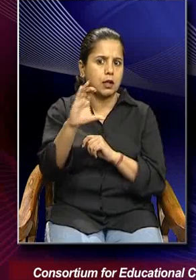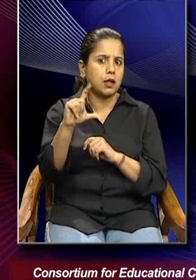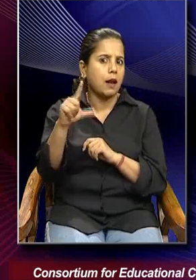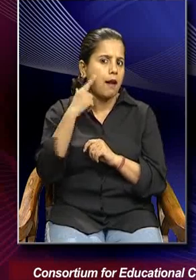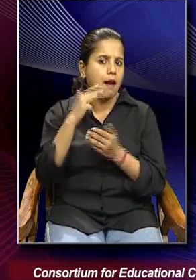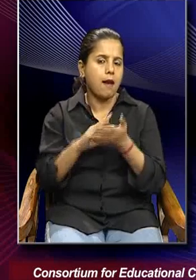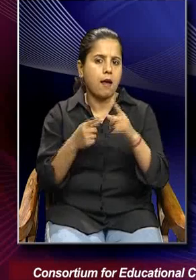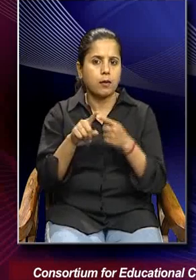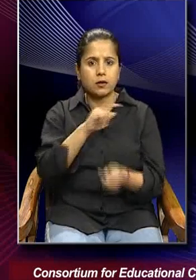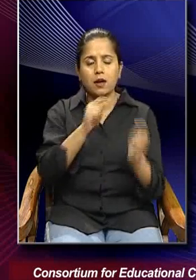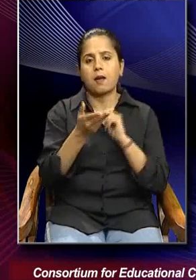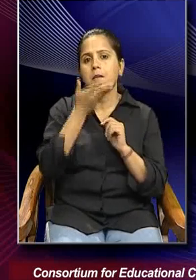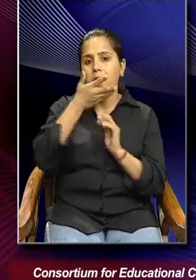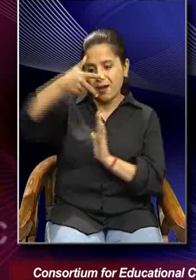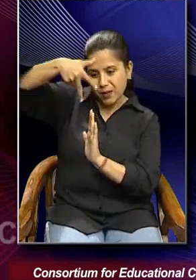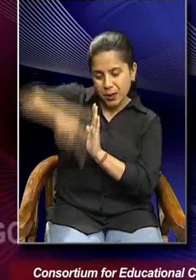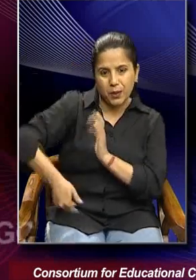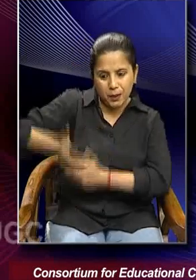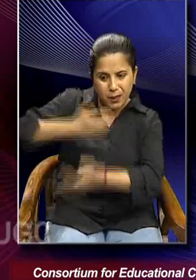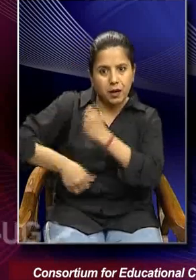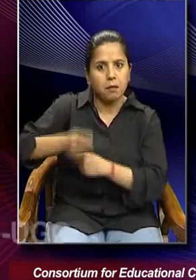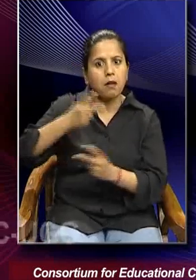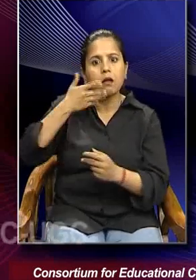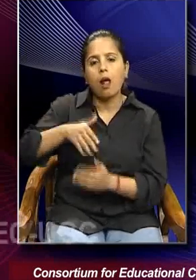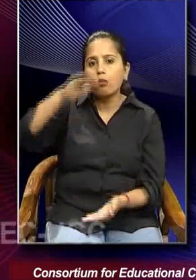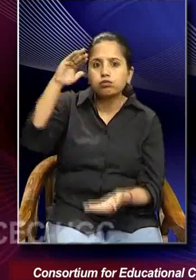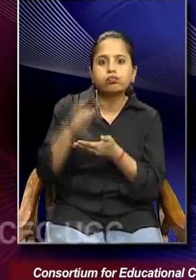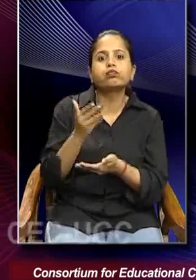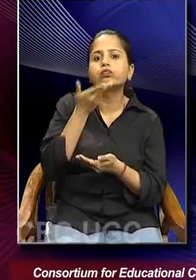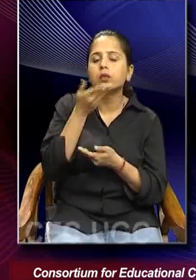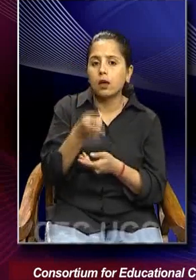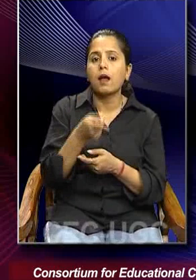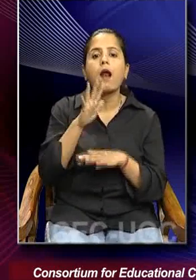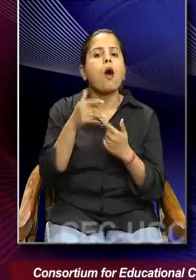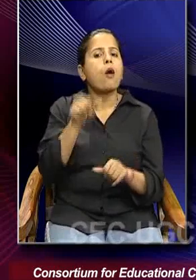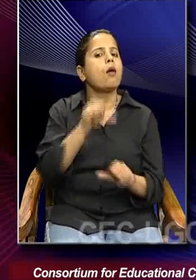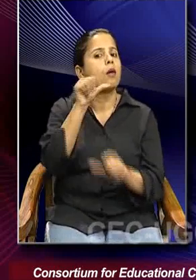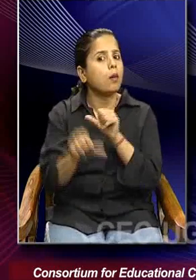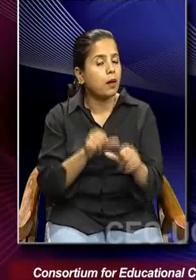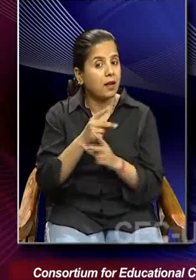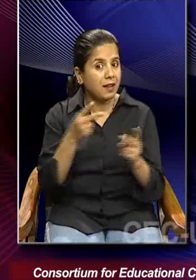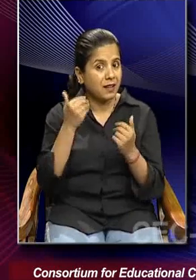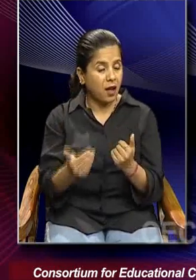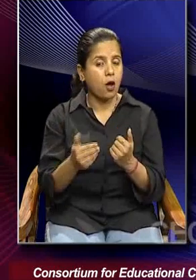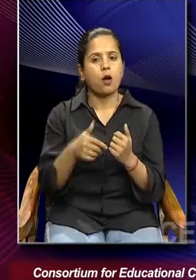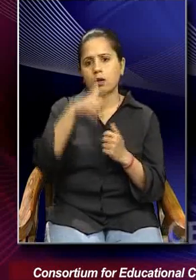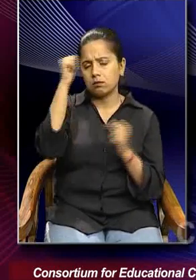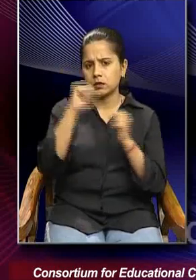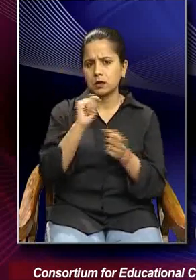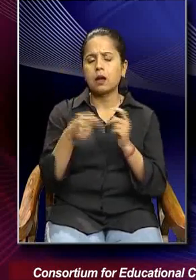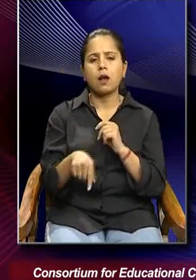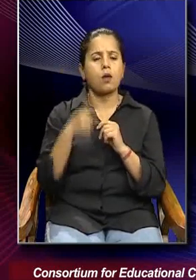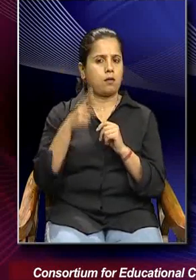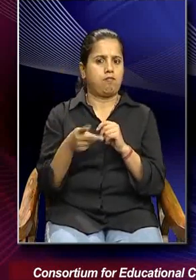that the groundwater levels are reducing. The pattern of climate is becoming more variable and